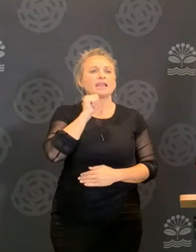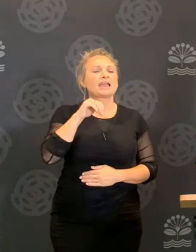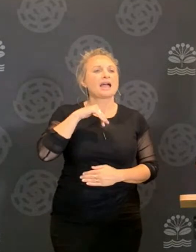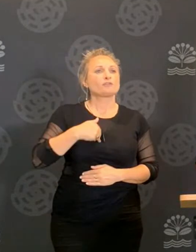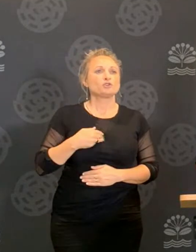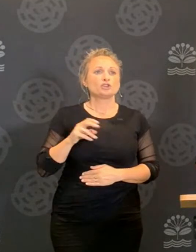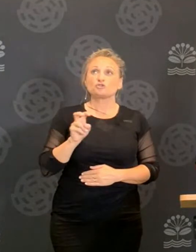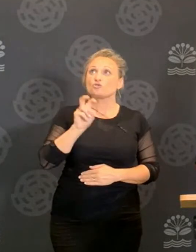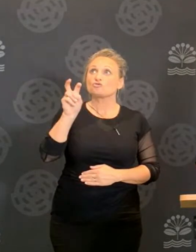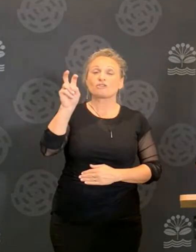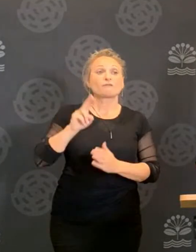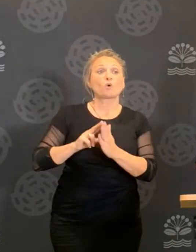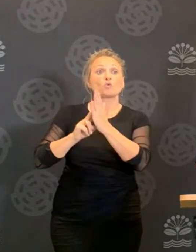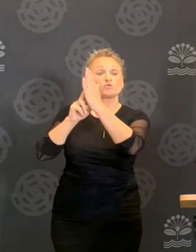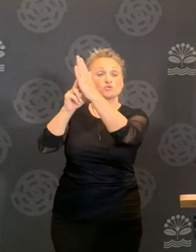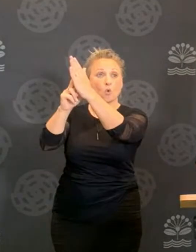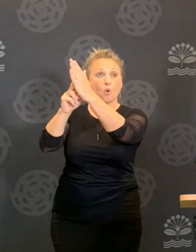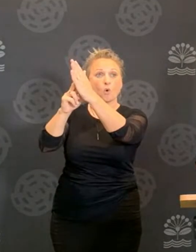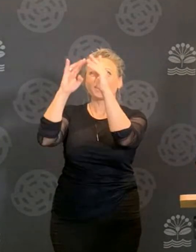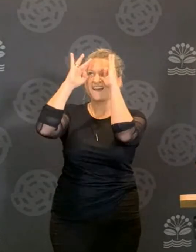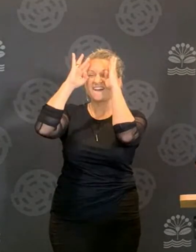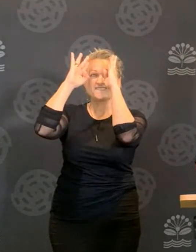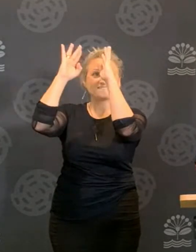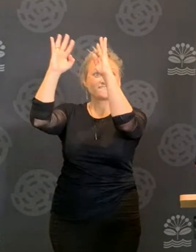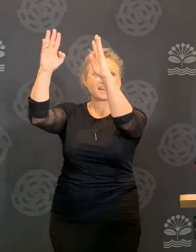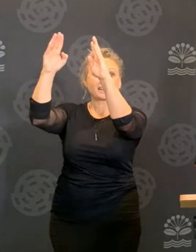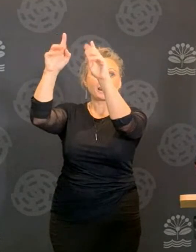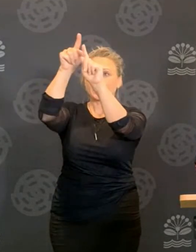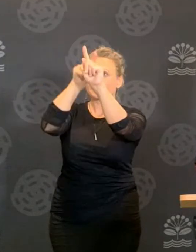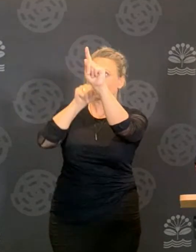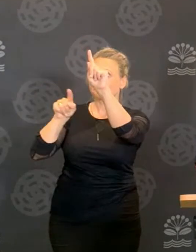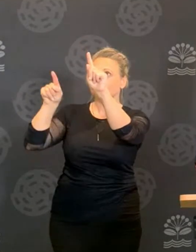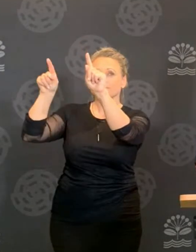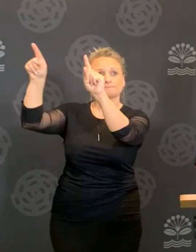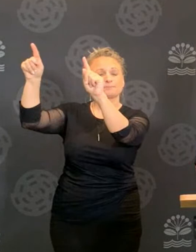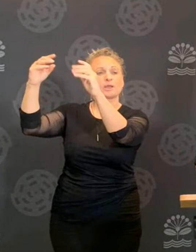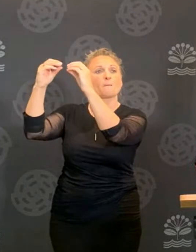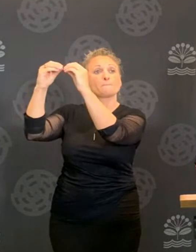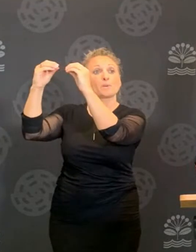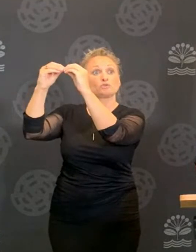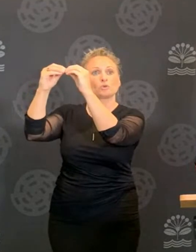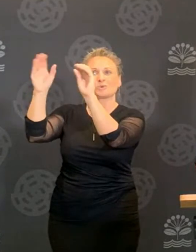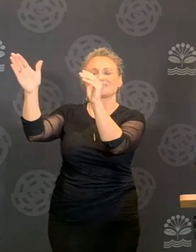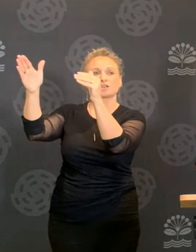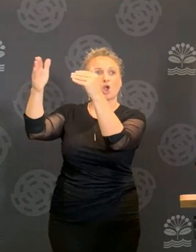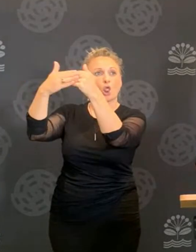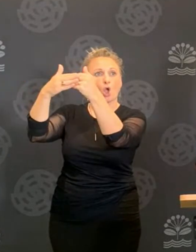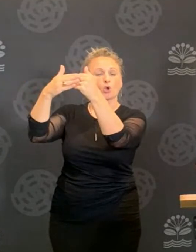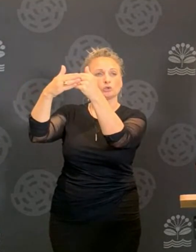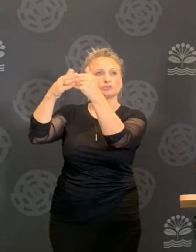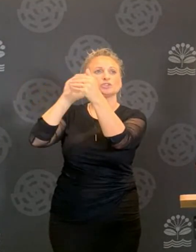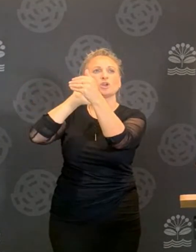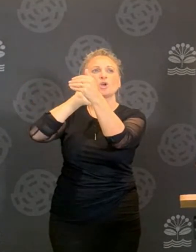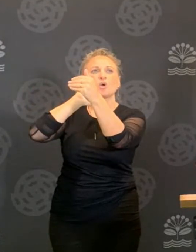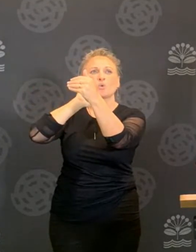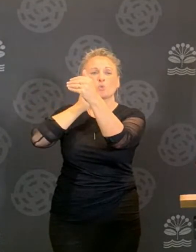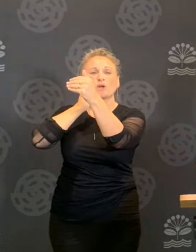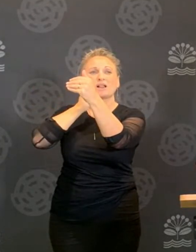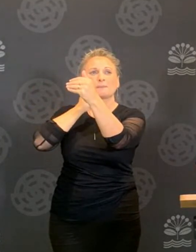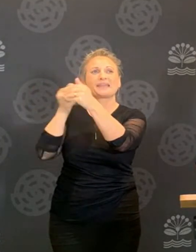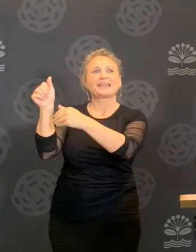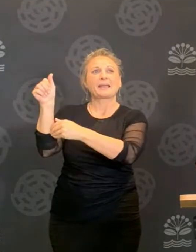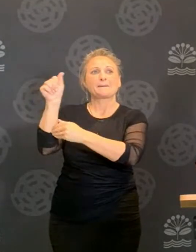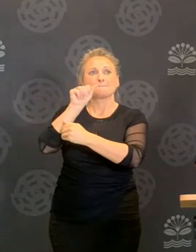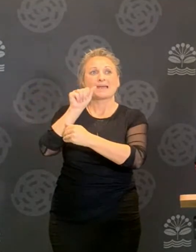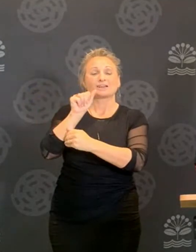Highway 1 to the Brendurwans is open one-way northbound, and this will be reversed on Monday to one-way southbound